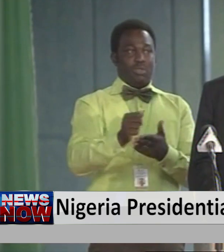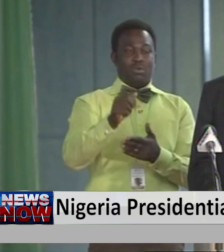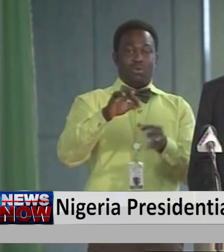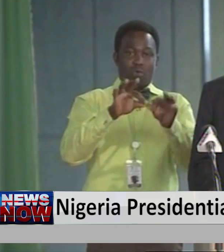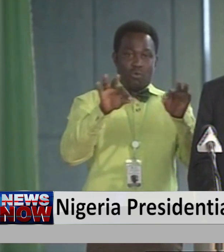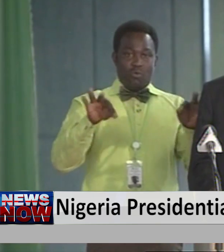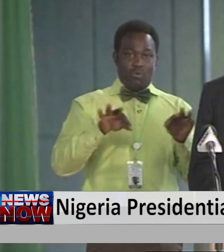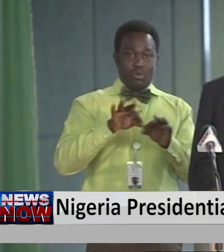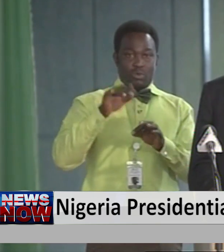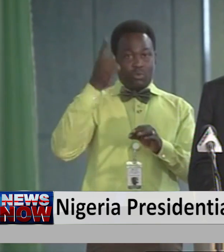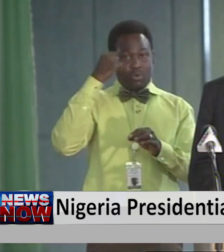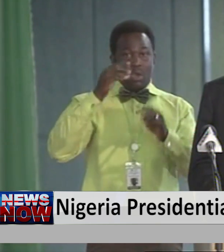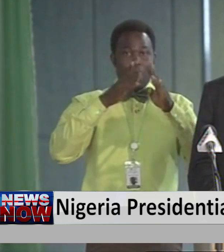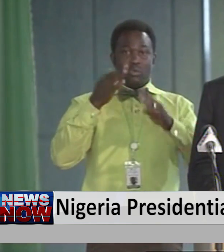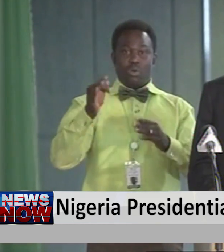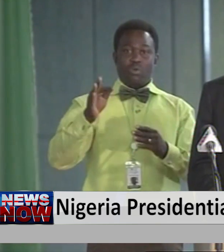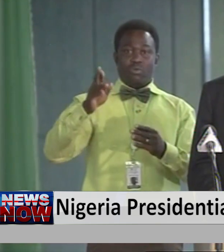forms for House of Reps